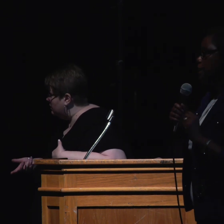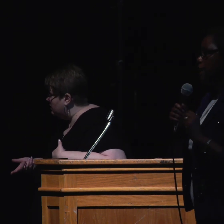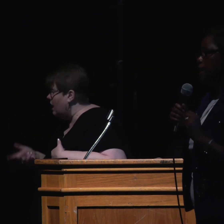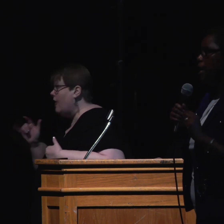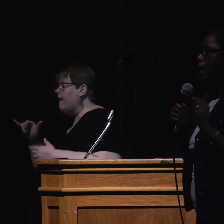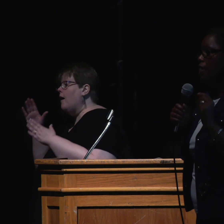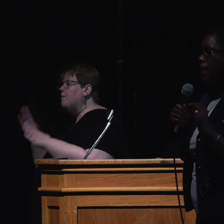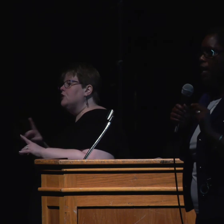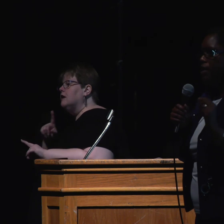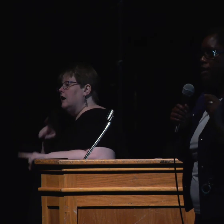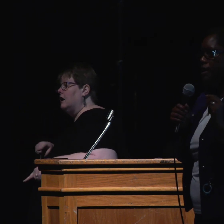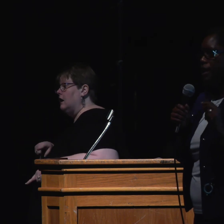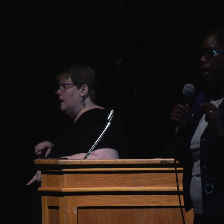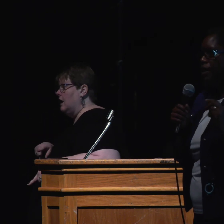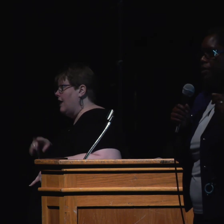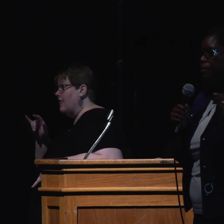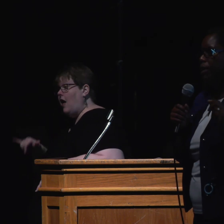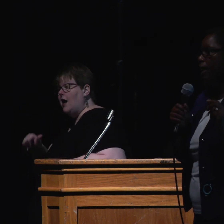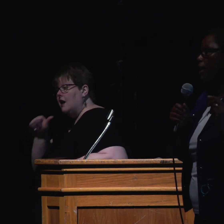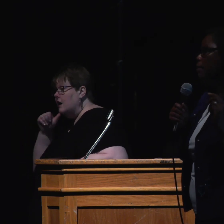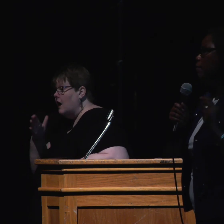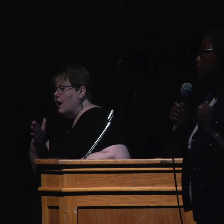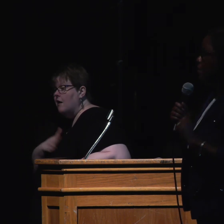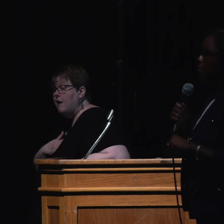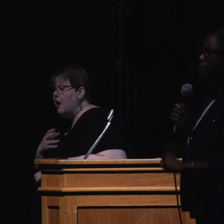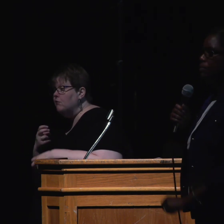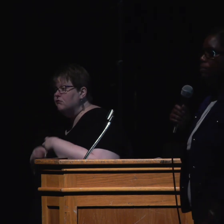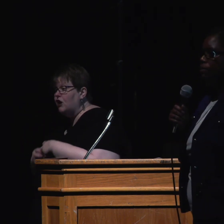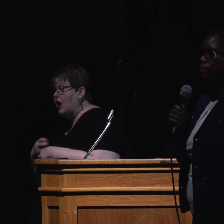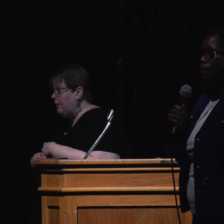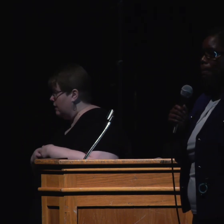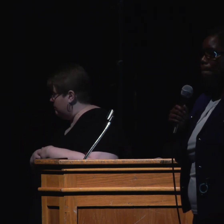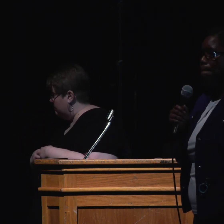And this person said, "That's not my problem."